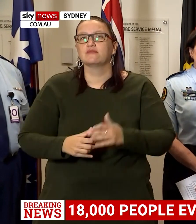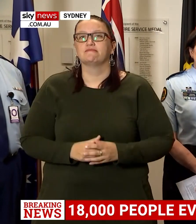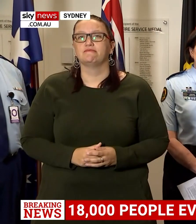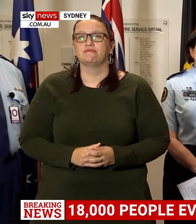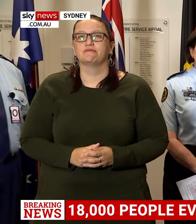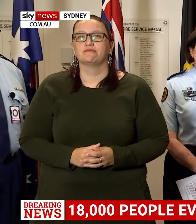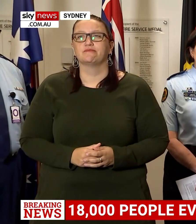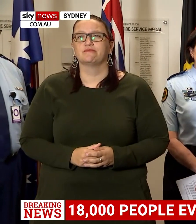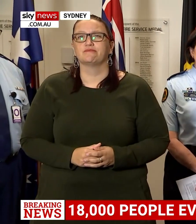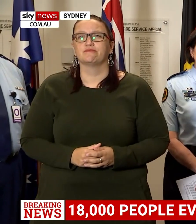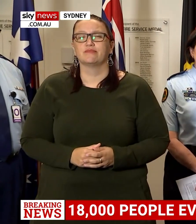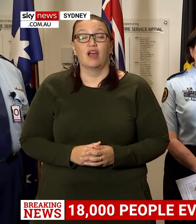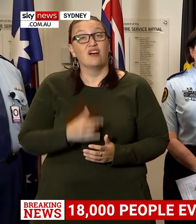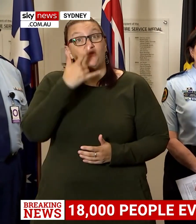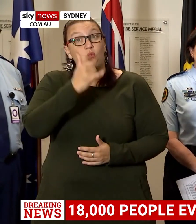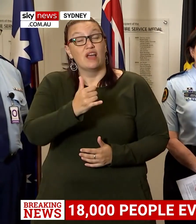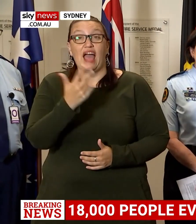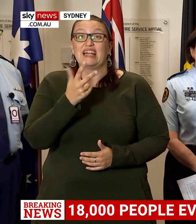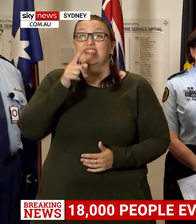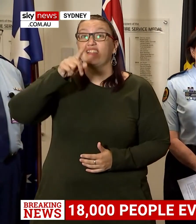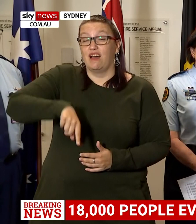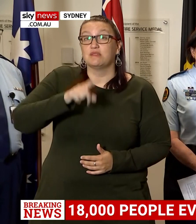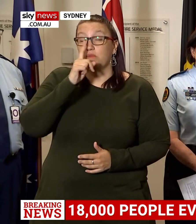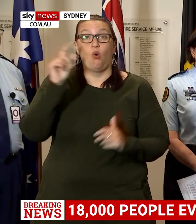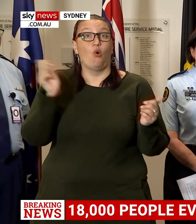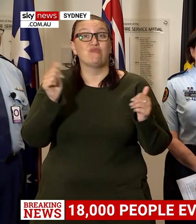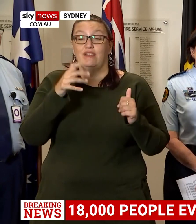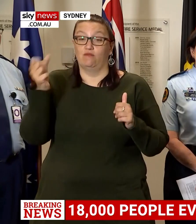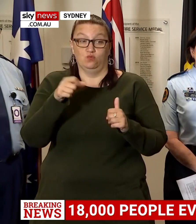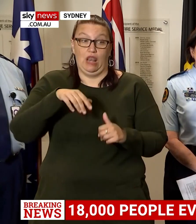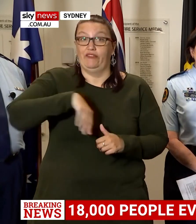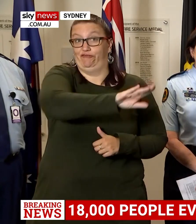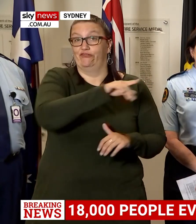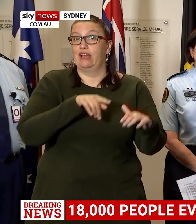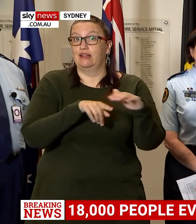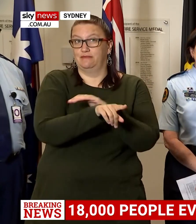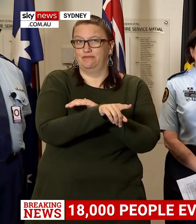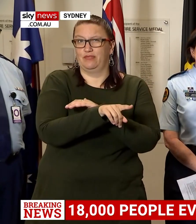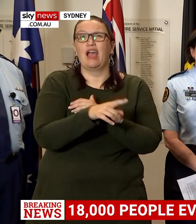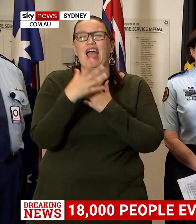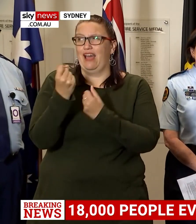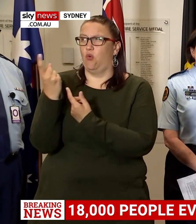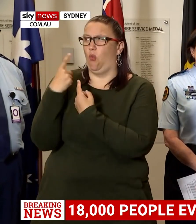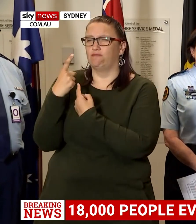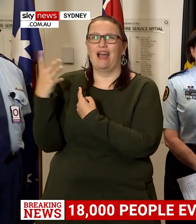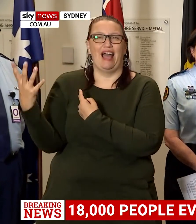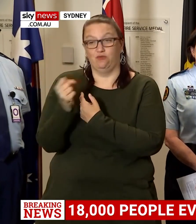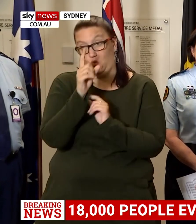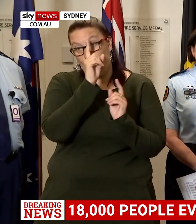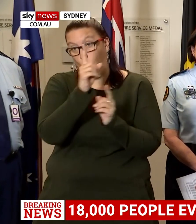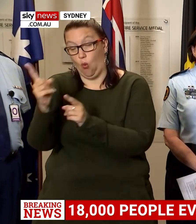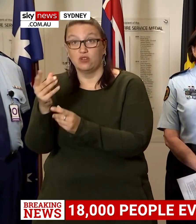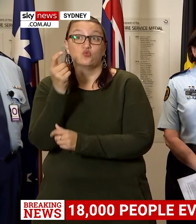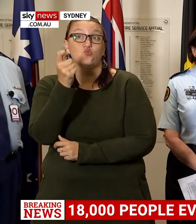evacuated, and regrettably we have warnings now for an additional 15,000 people that may need to be evacuated. The extra areas